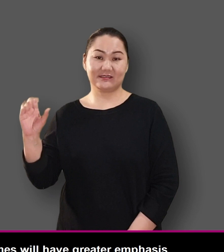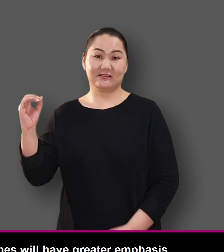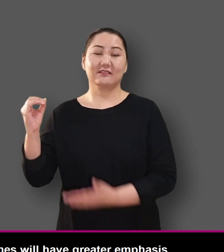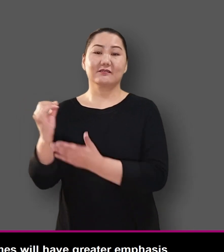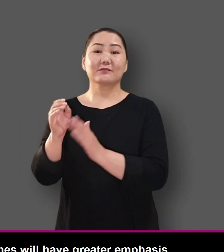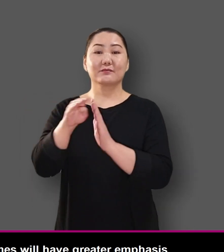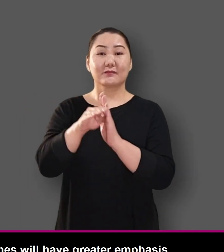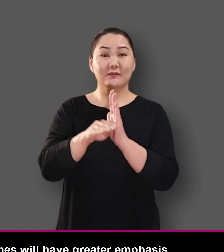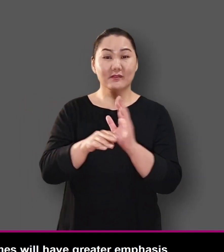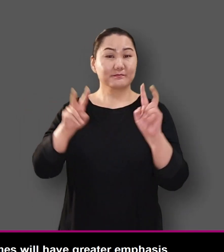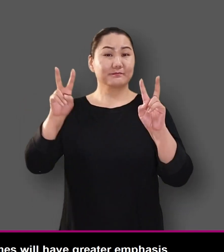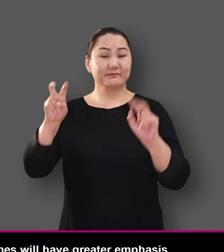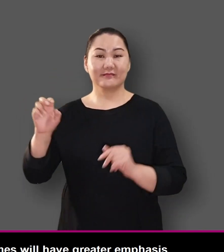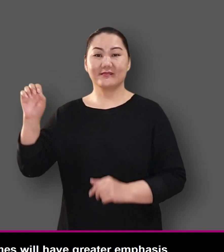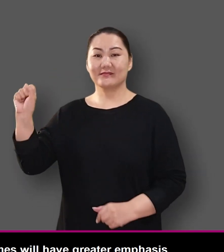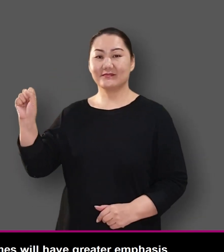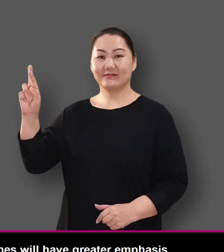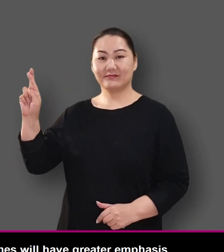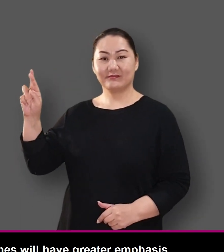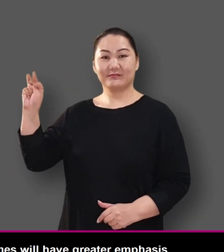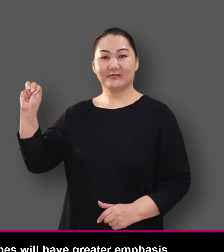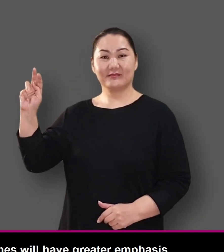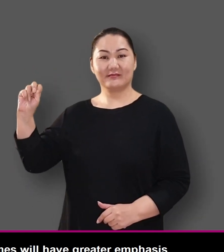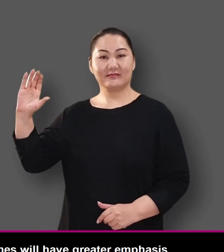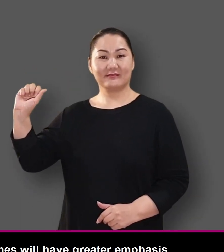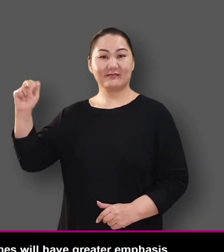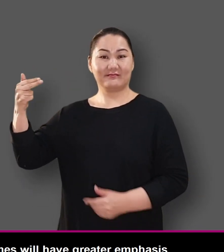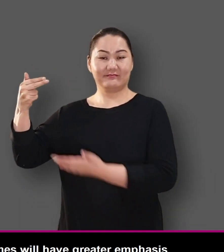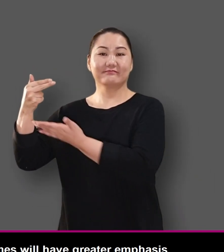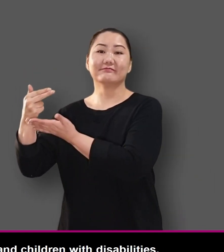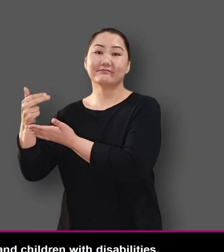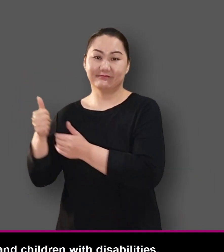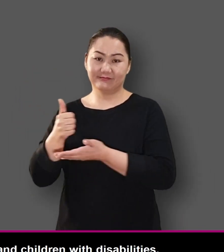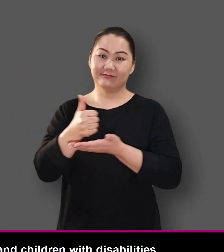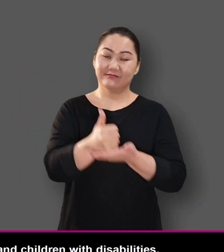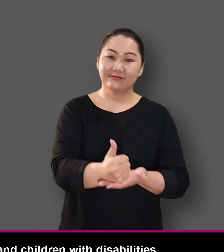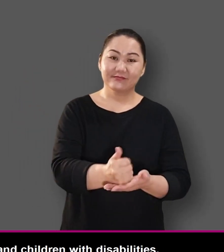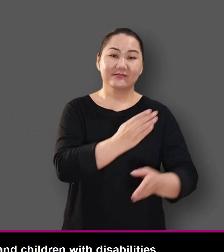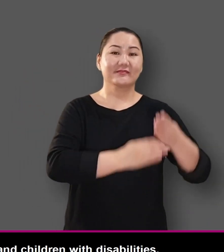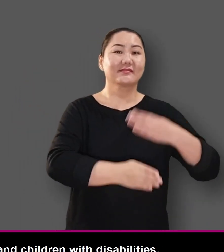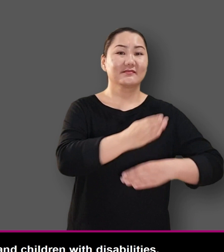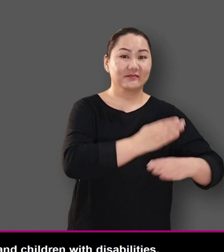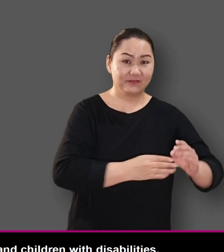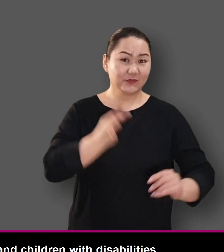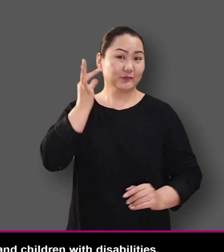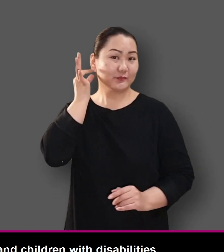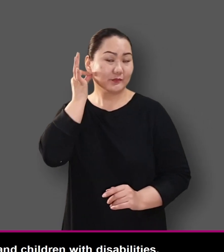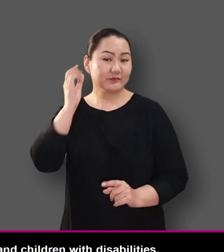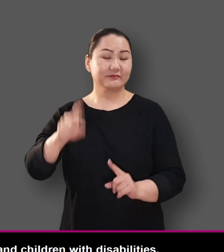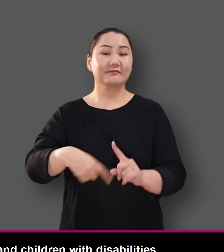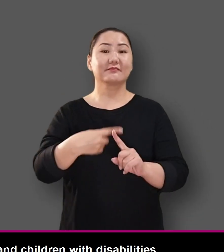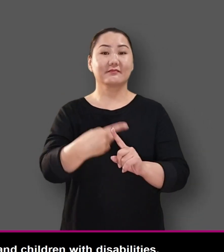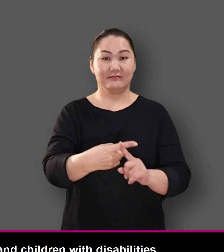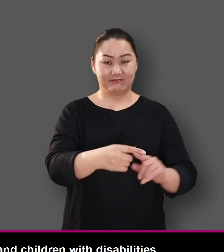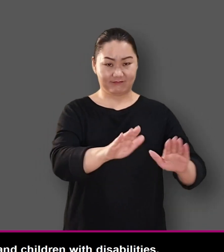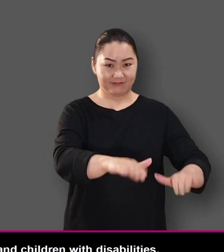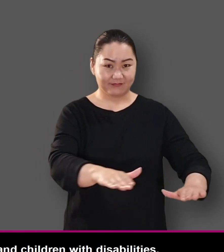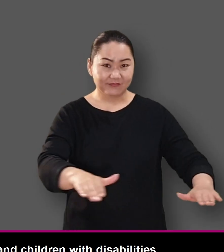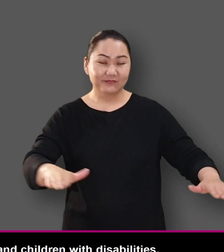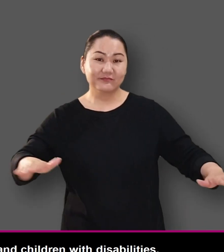Our SRM-NCAH programs will have greater emphasis to reach out to women and children with disabilities.